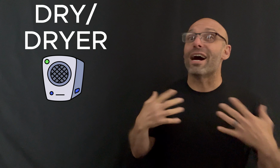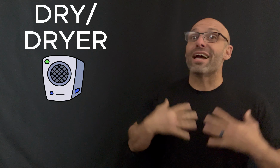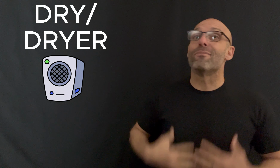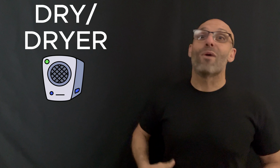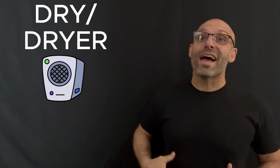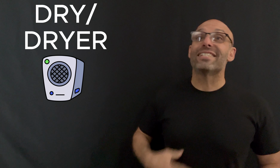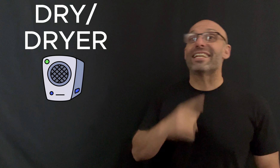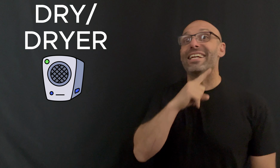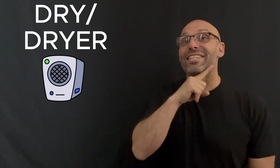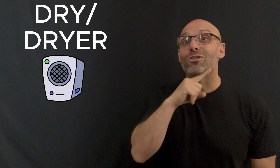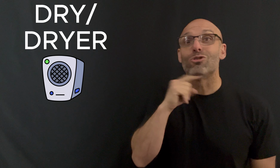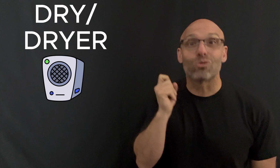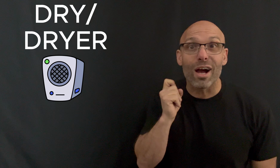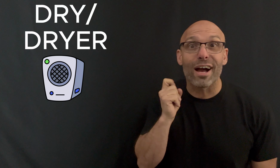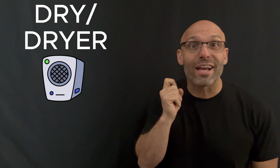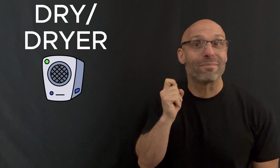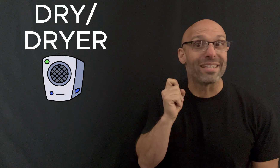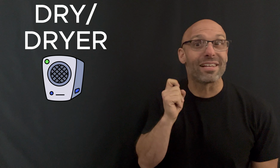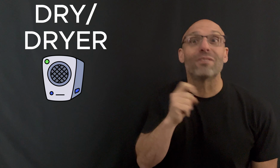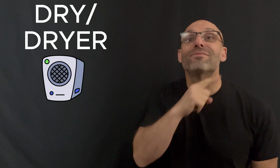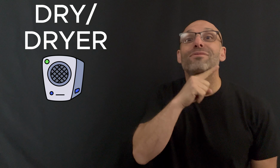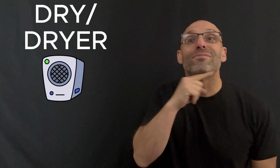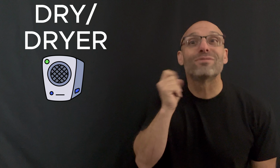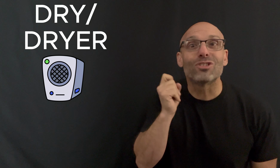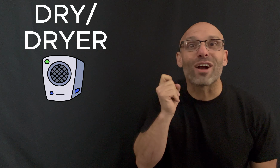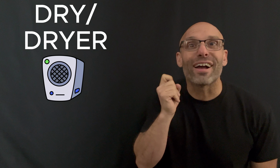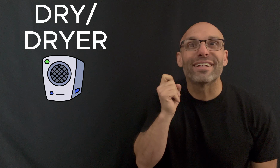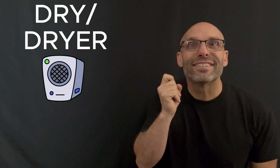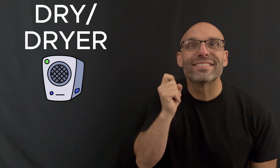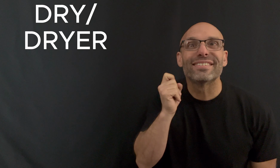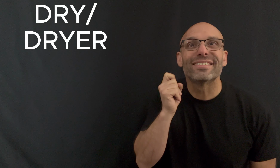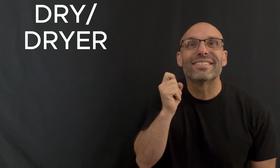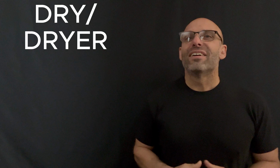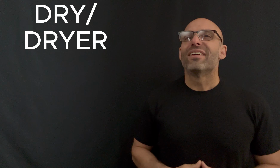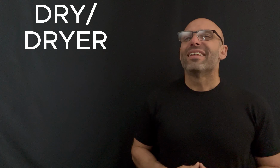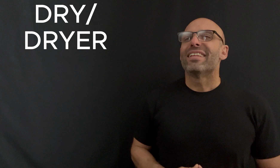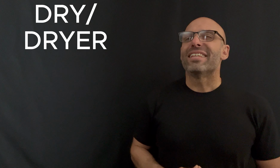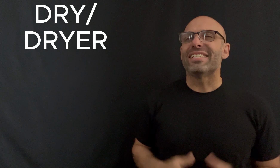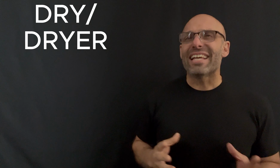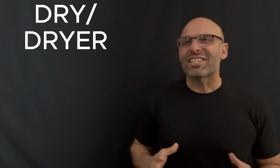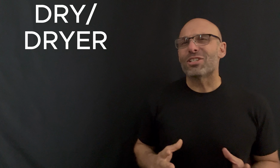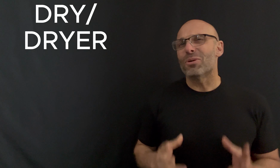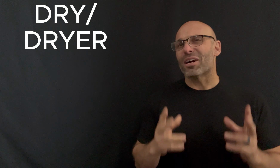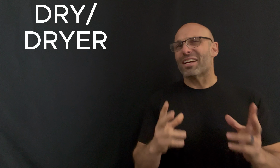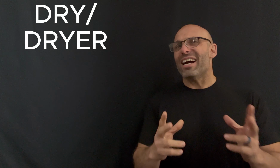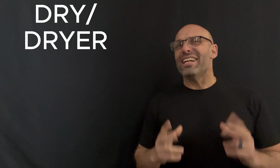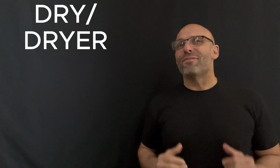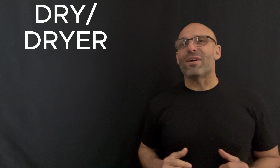I'm wet and I need to dry myself. Dry. These next 2 are kind